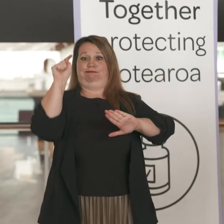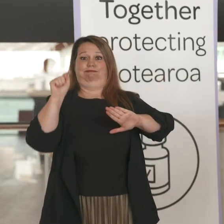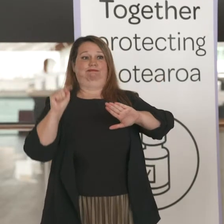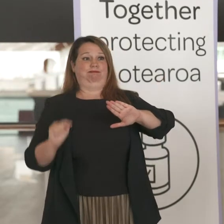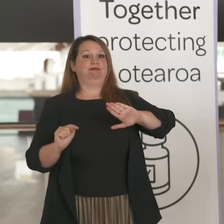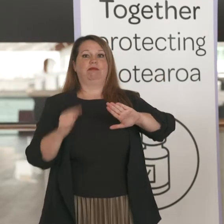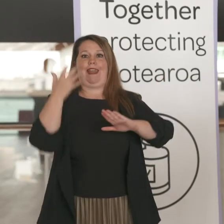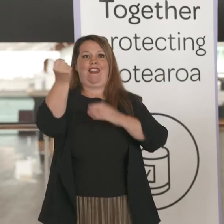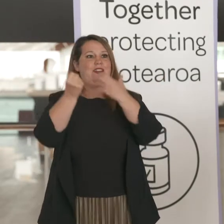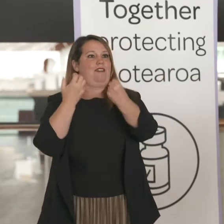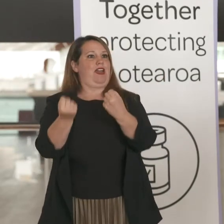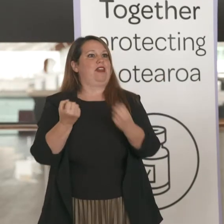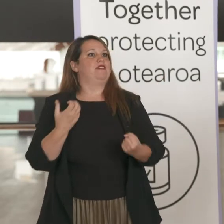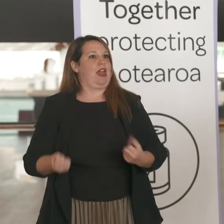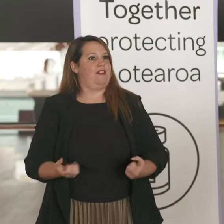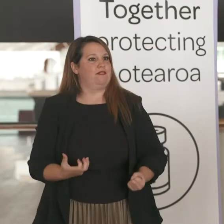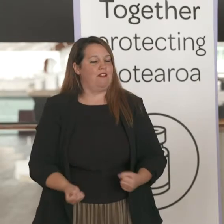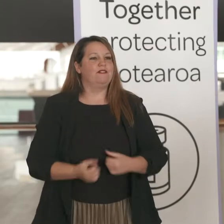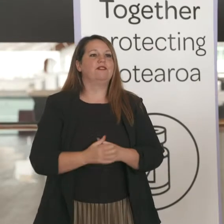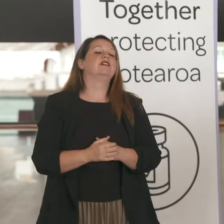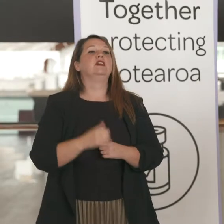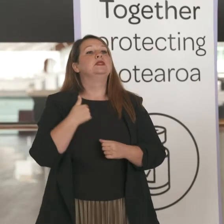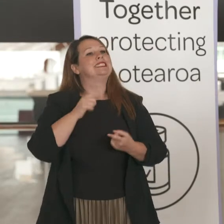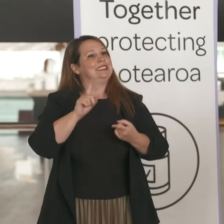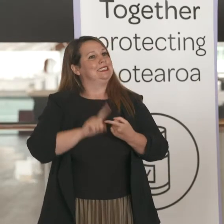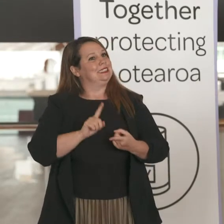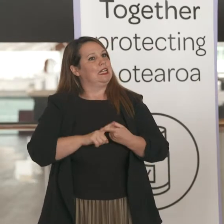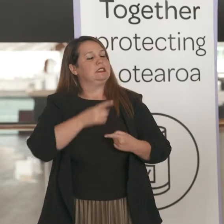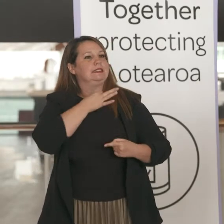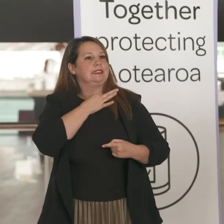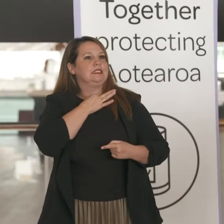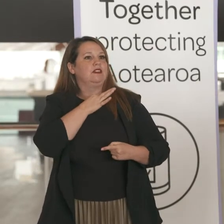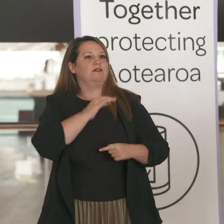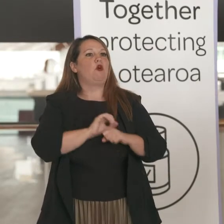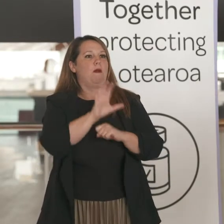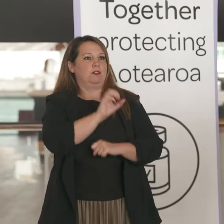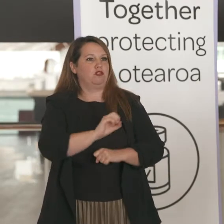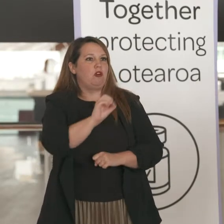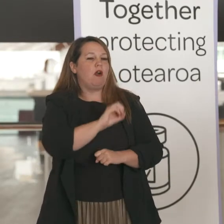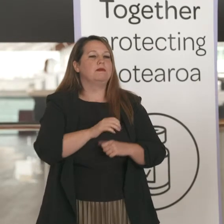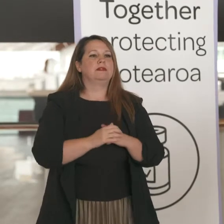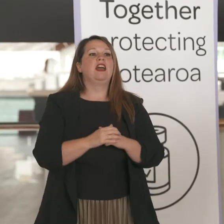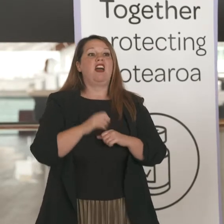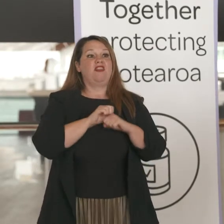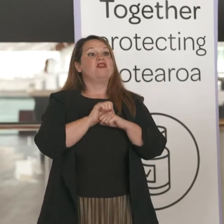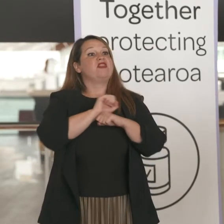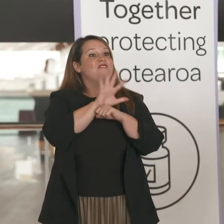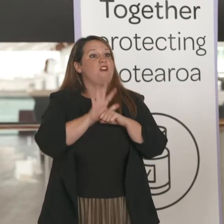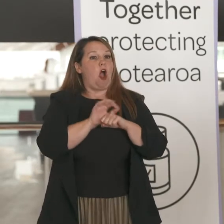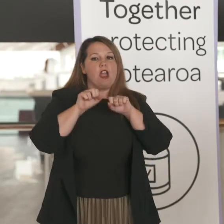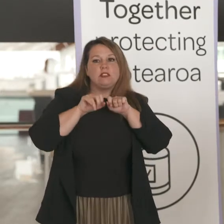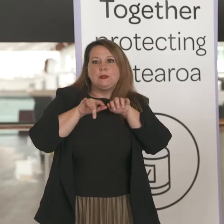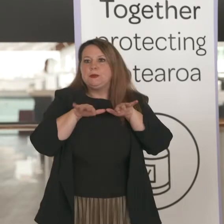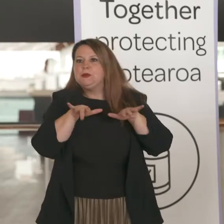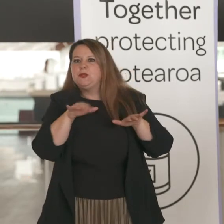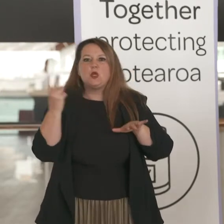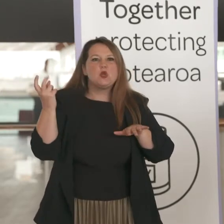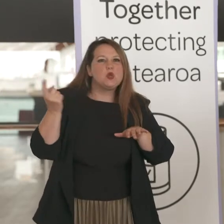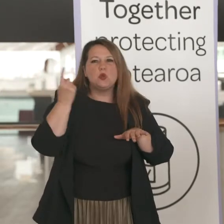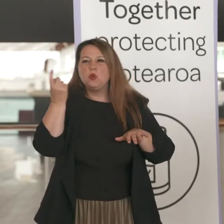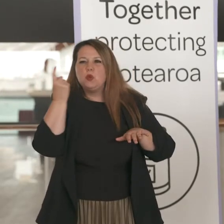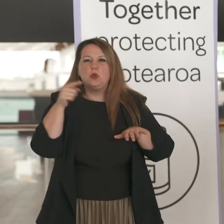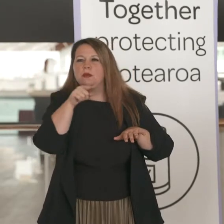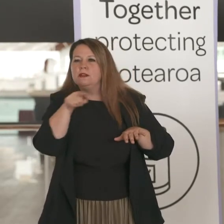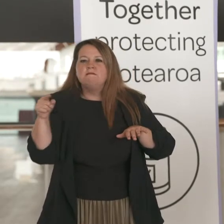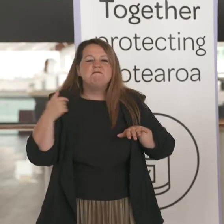The virus is clearly seeking out those who are unvaccinated, so please get out and get your boosters or your first or